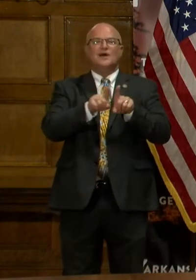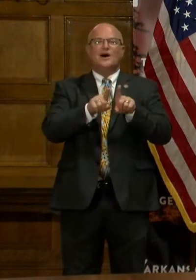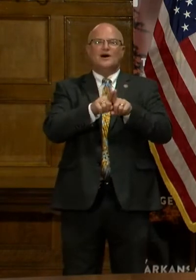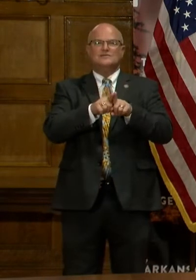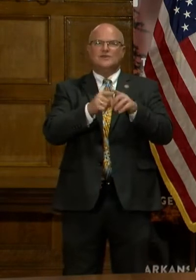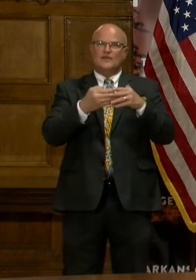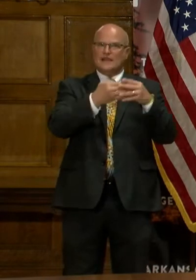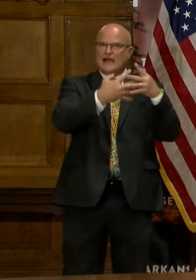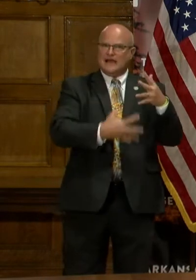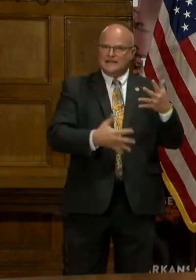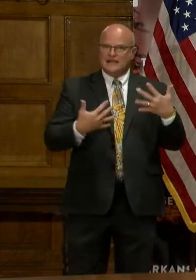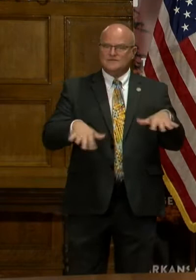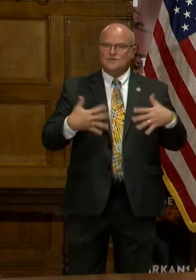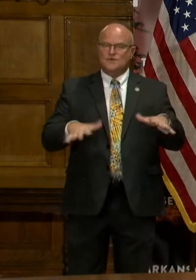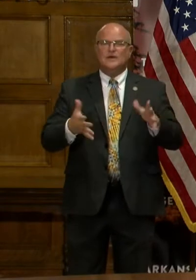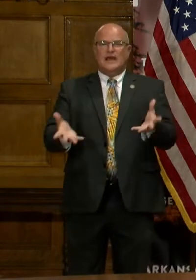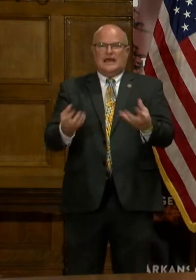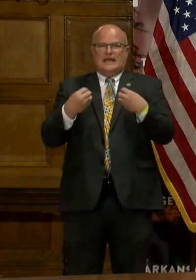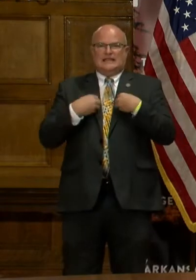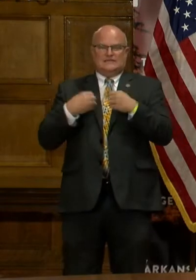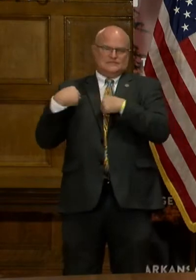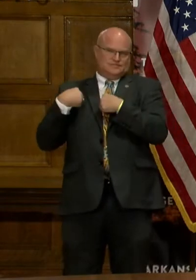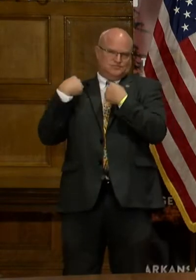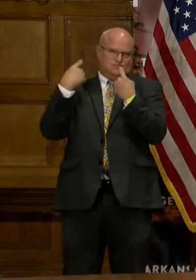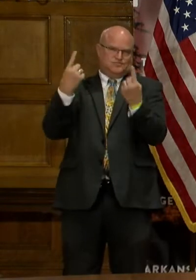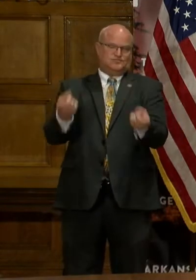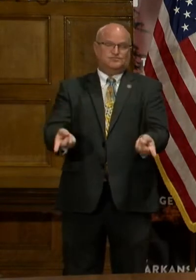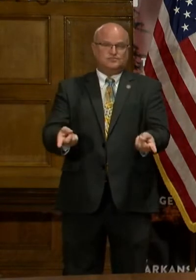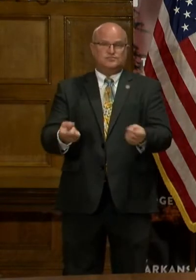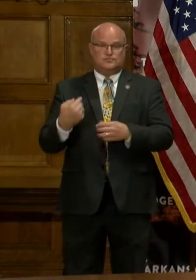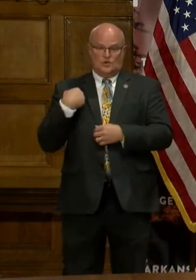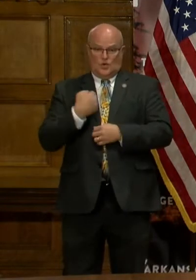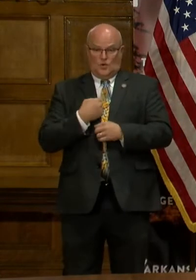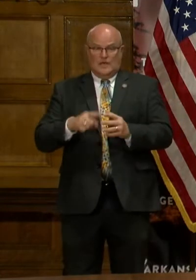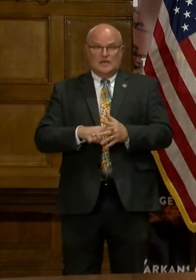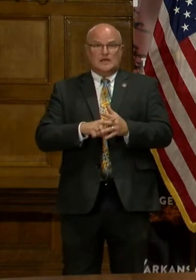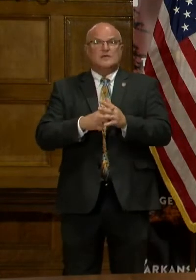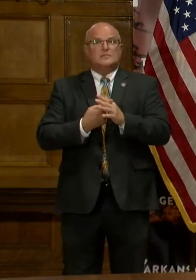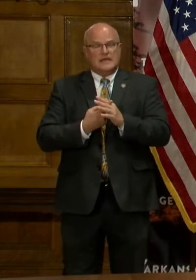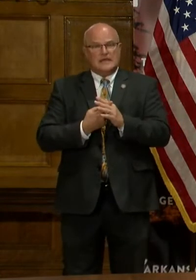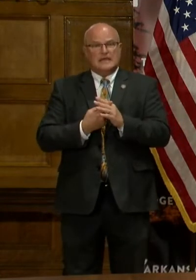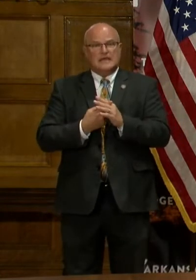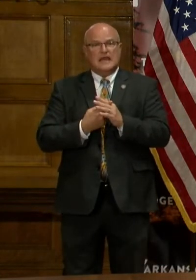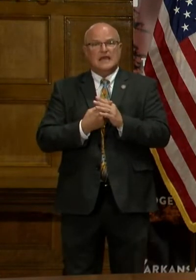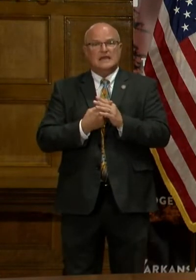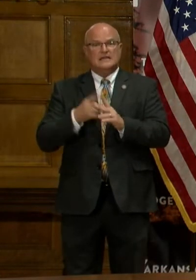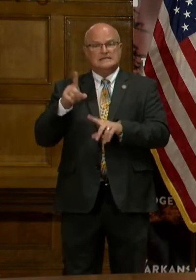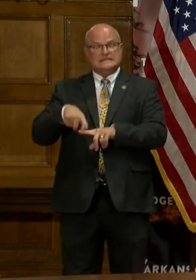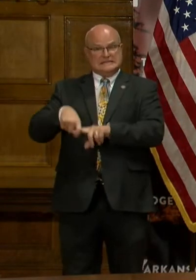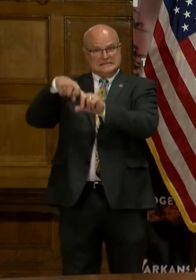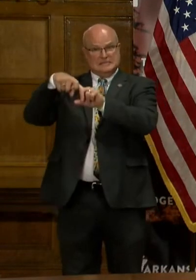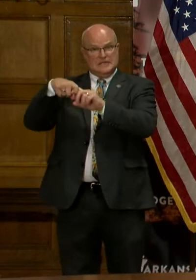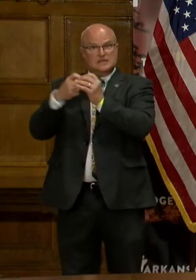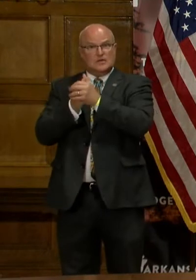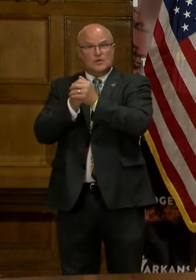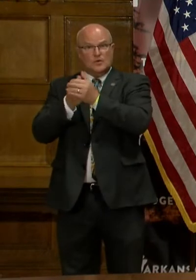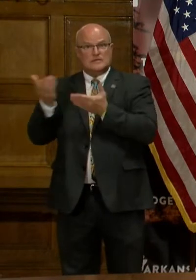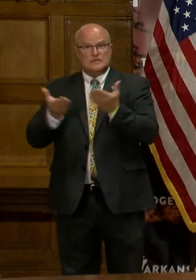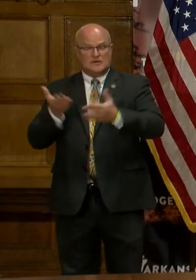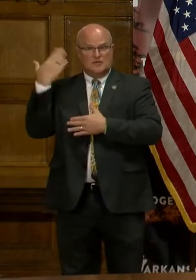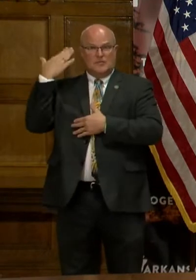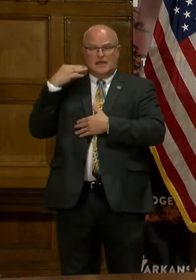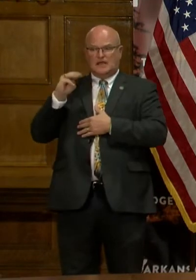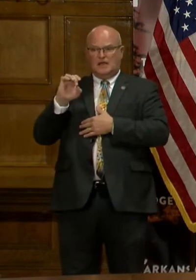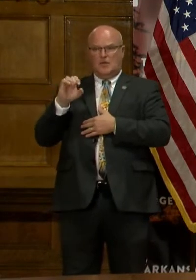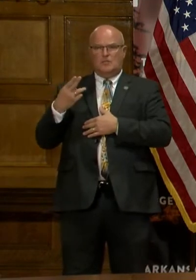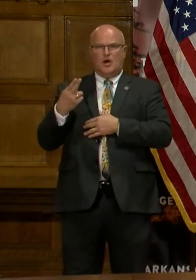these guidelines and the ones that have been given all along. When we began to suspend our worship back in March.